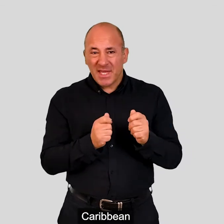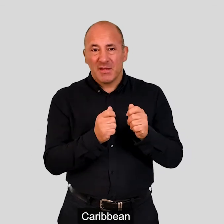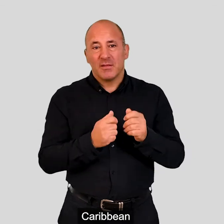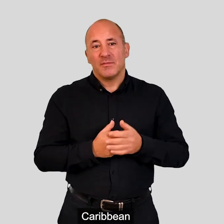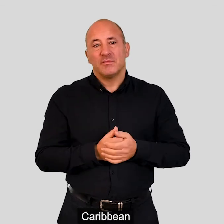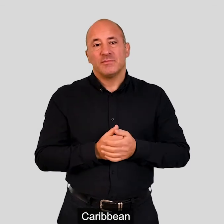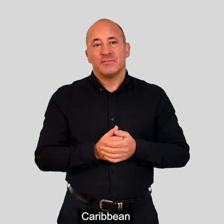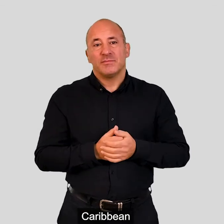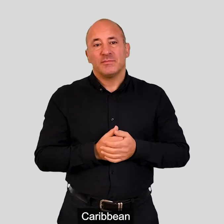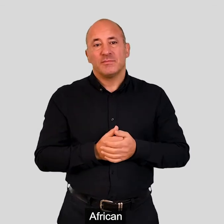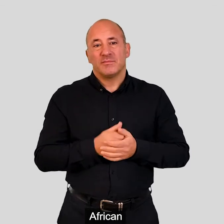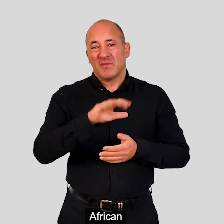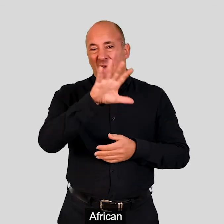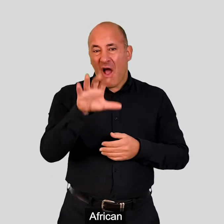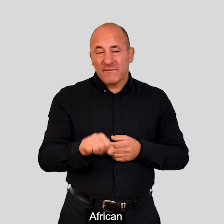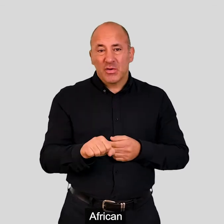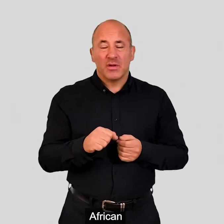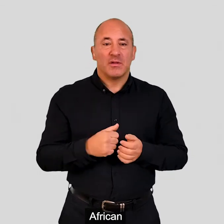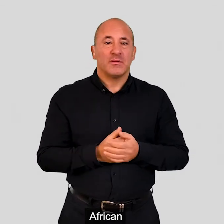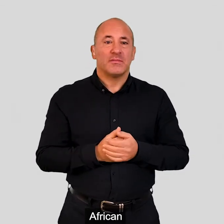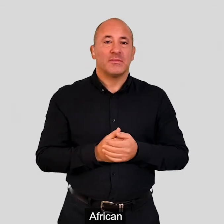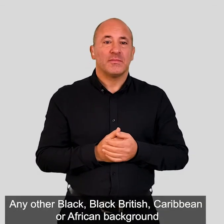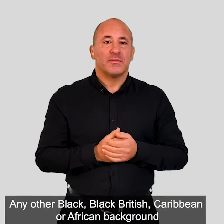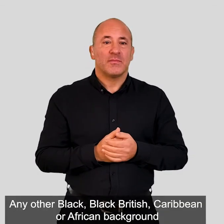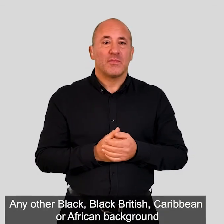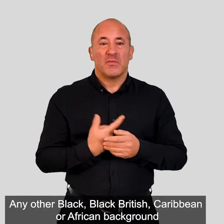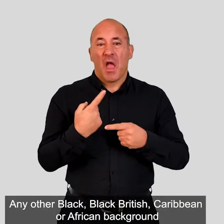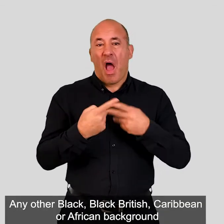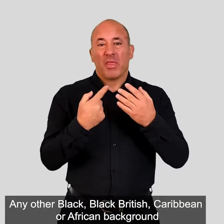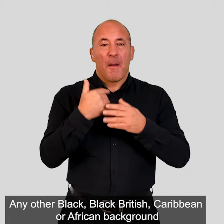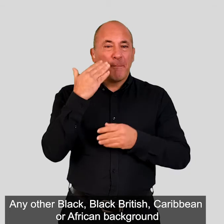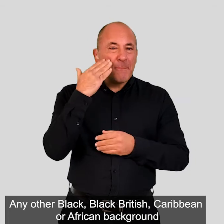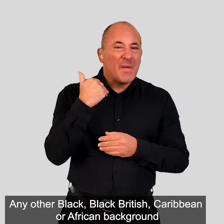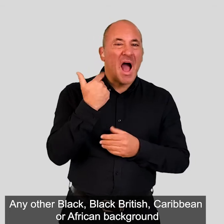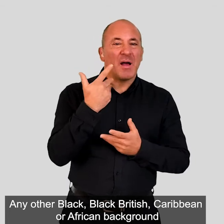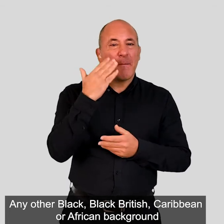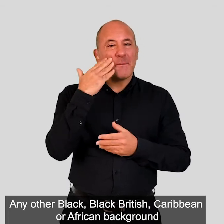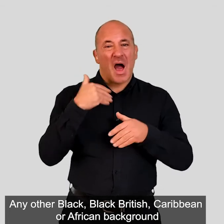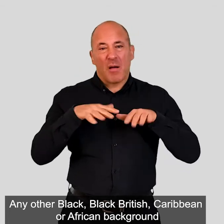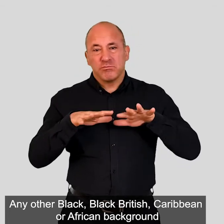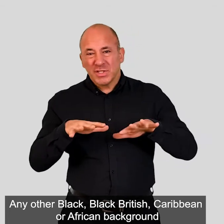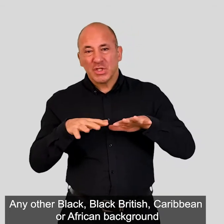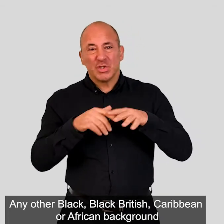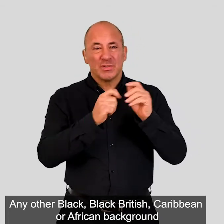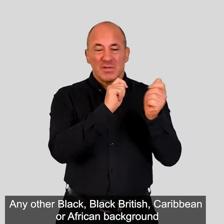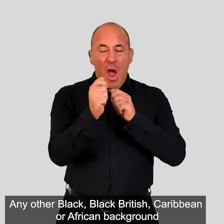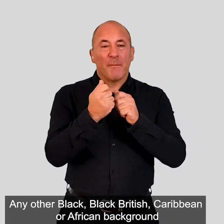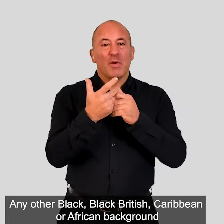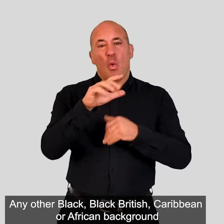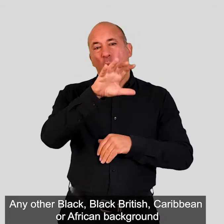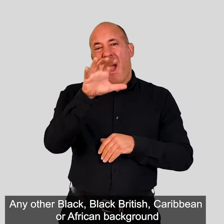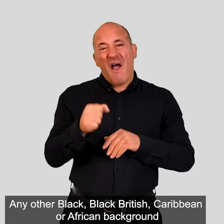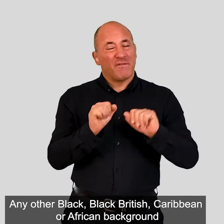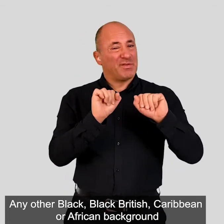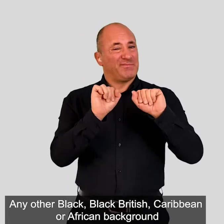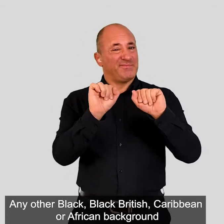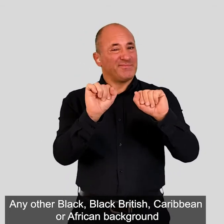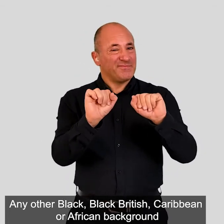Caribbean, African. Any other Black, Black British, Caribbean